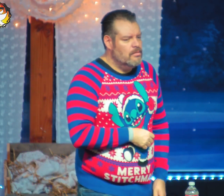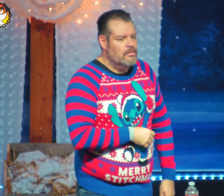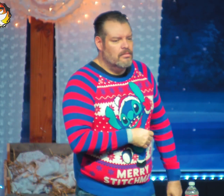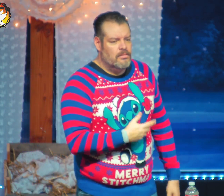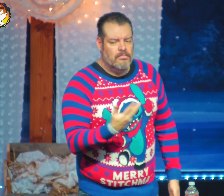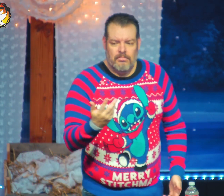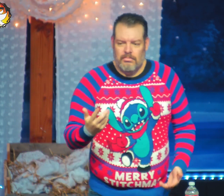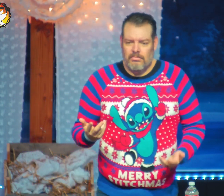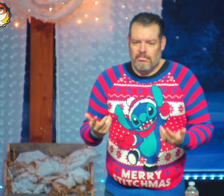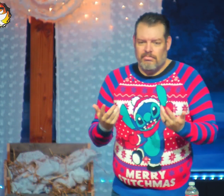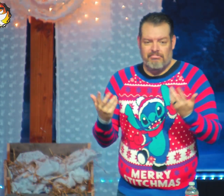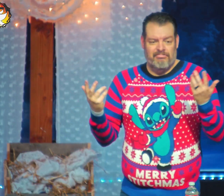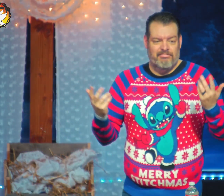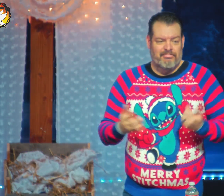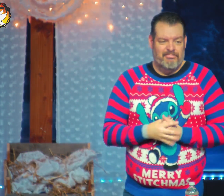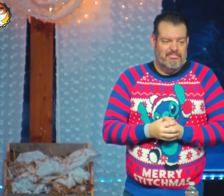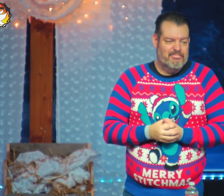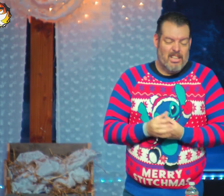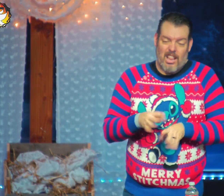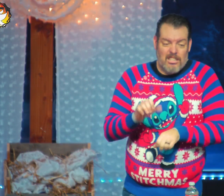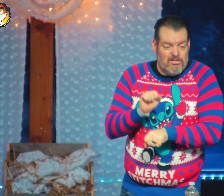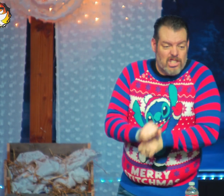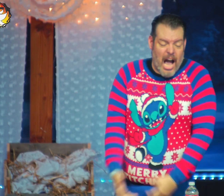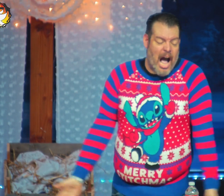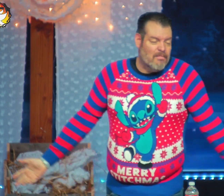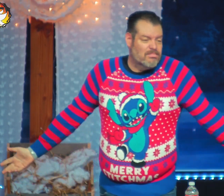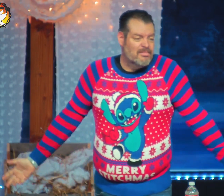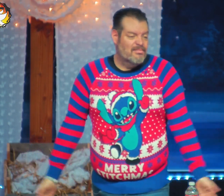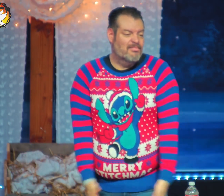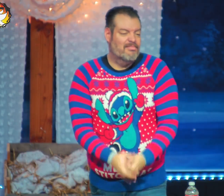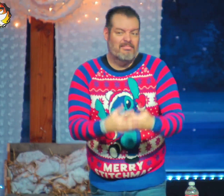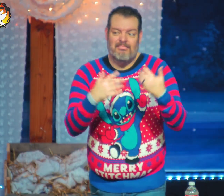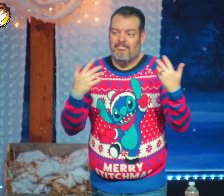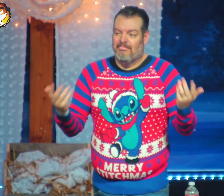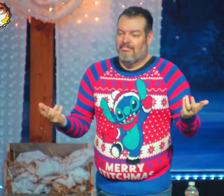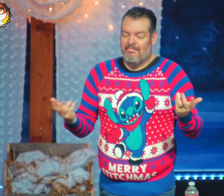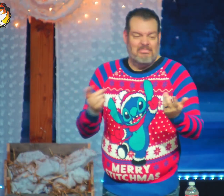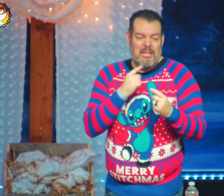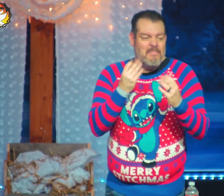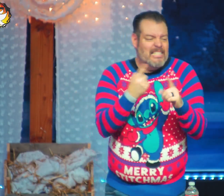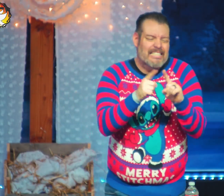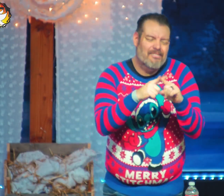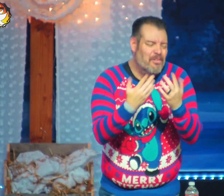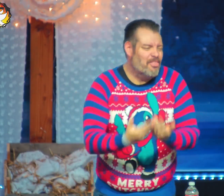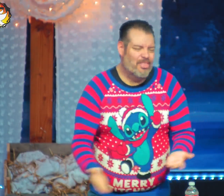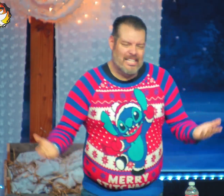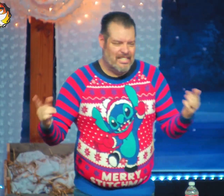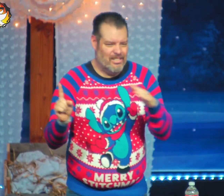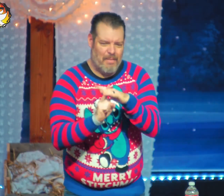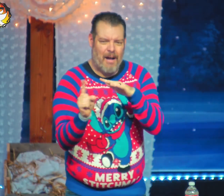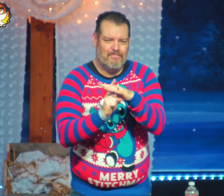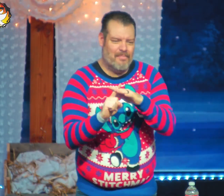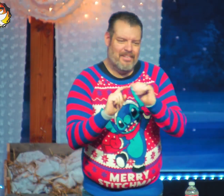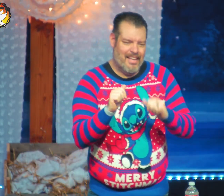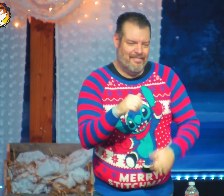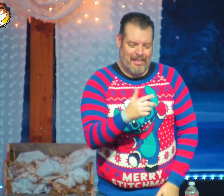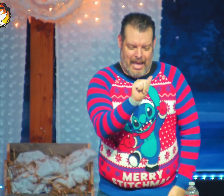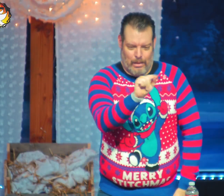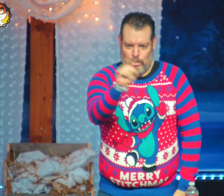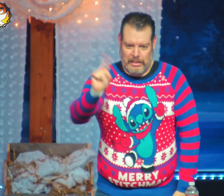lose a family member during the holiday season. And there may be ugly thoughts there. Why, God? Why did you take them from me? Those are normal